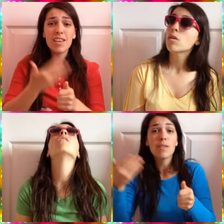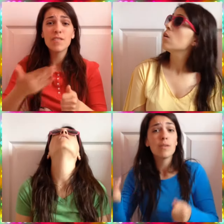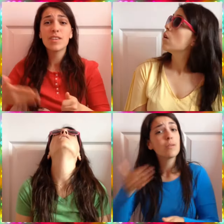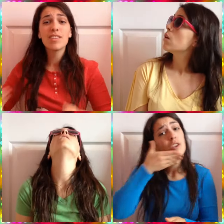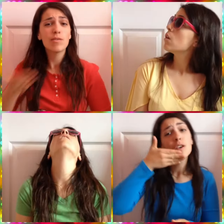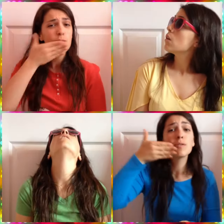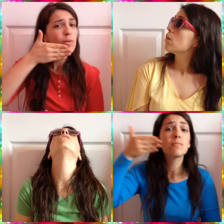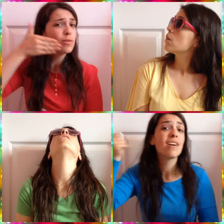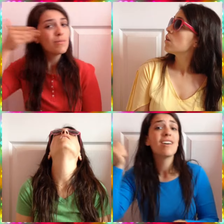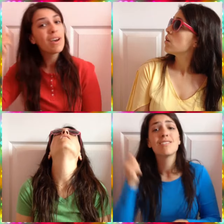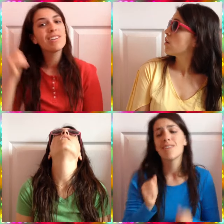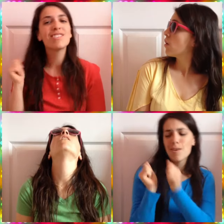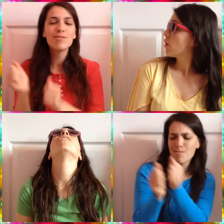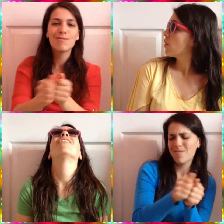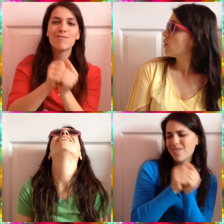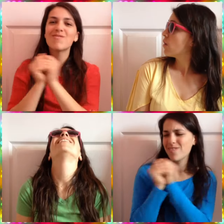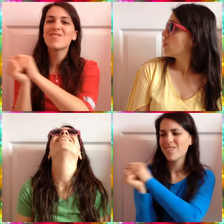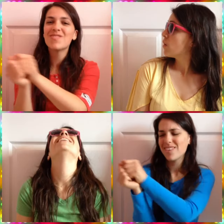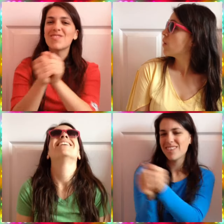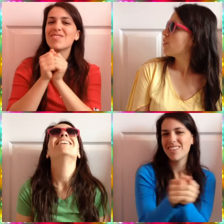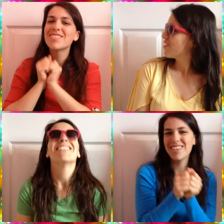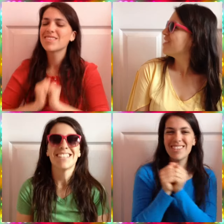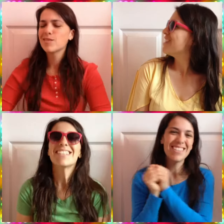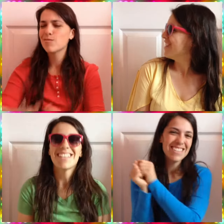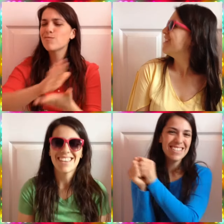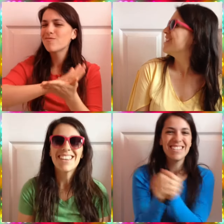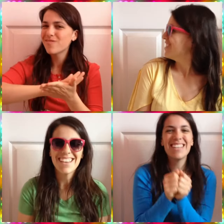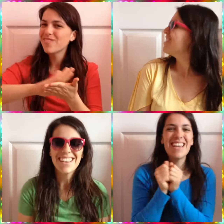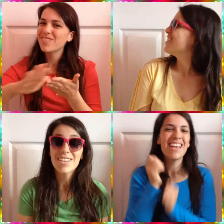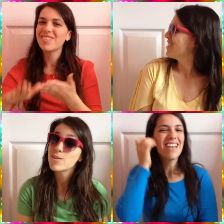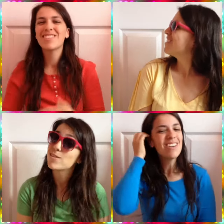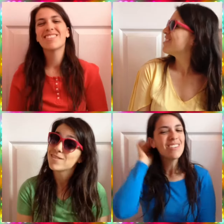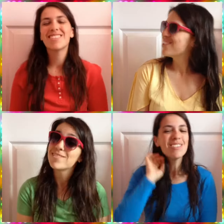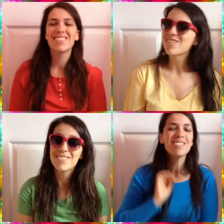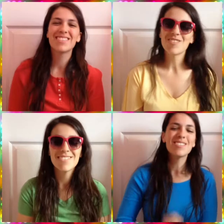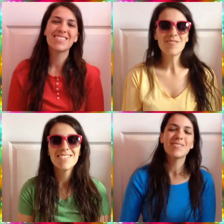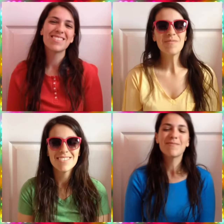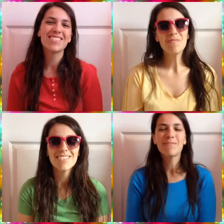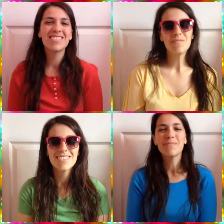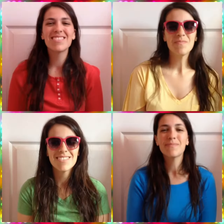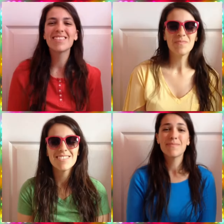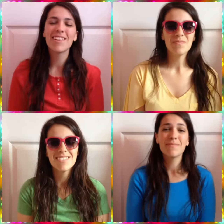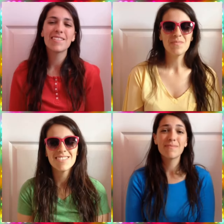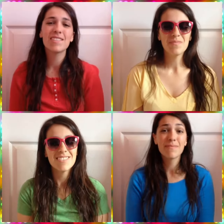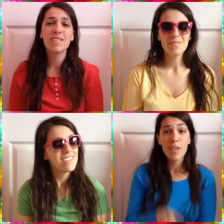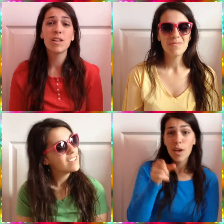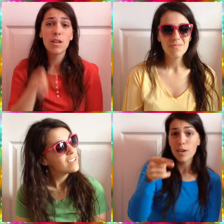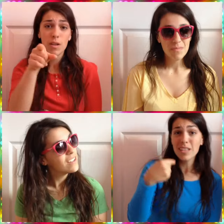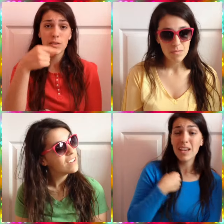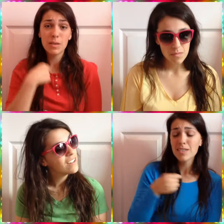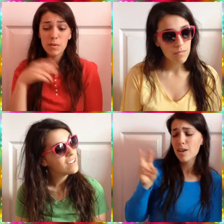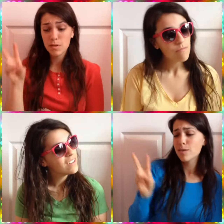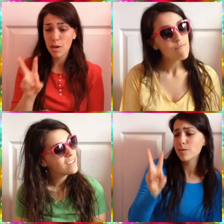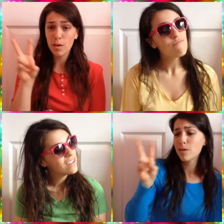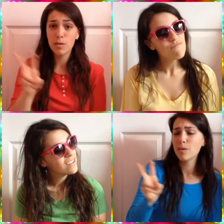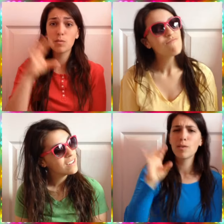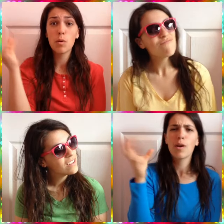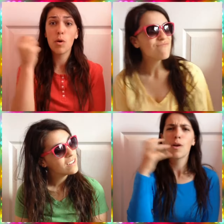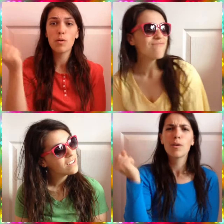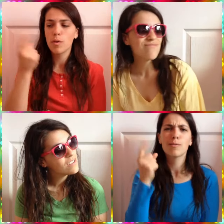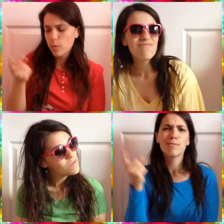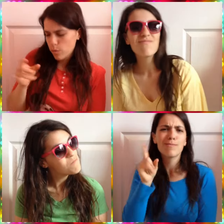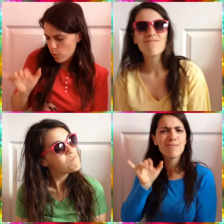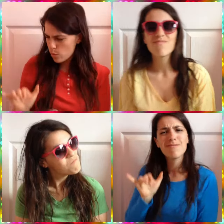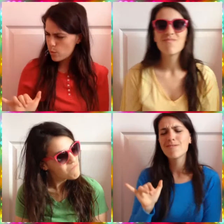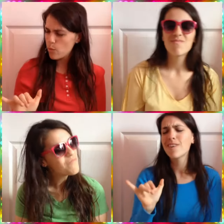Everything is better when we stick together Side by side, you